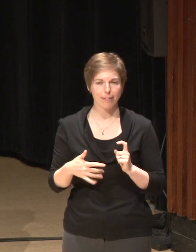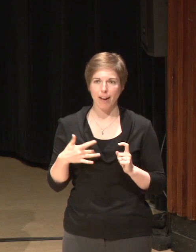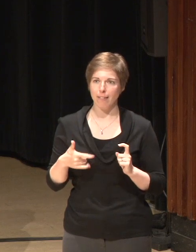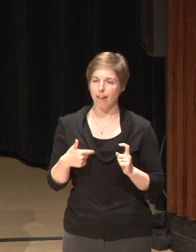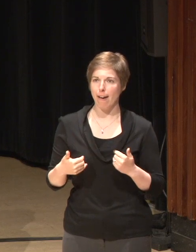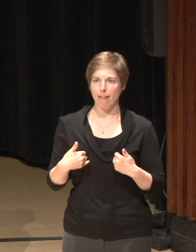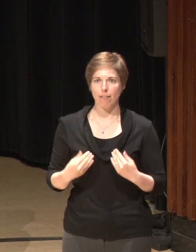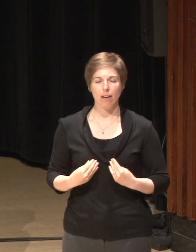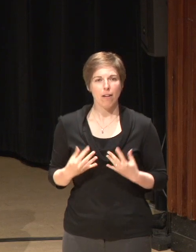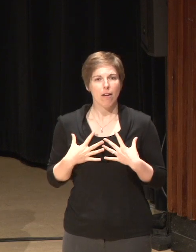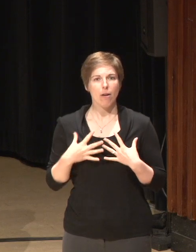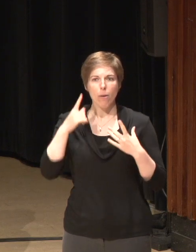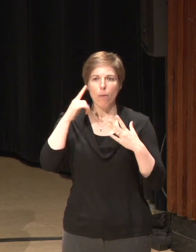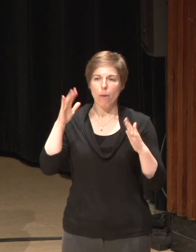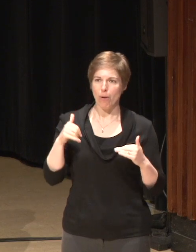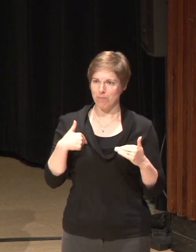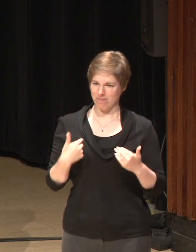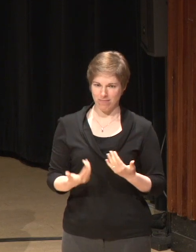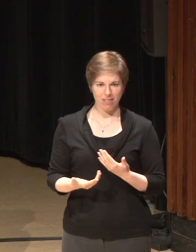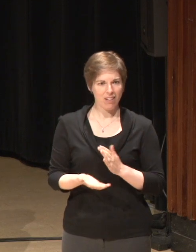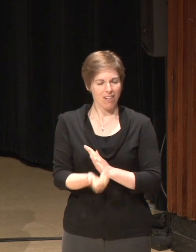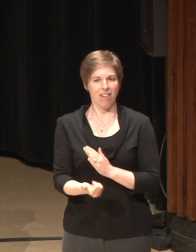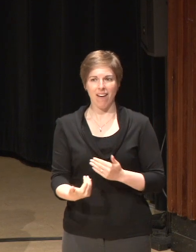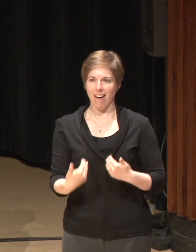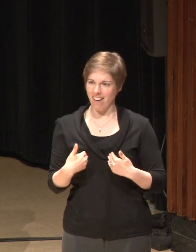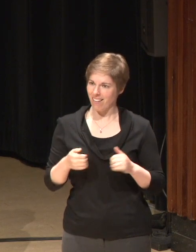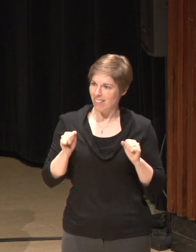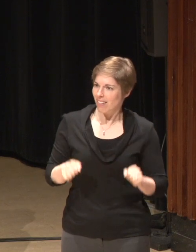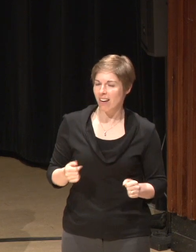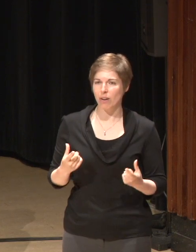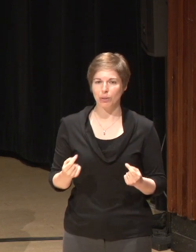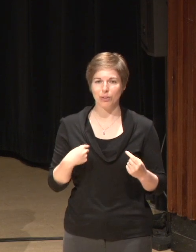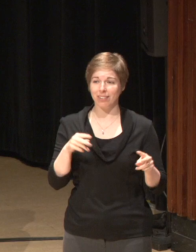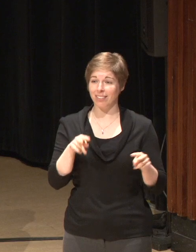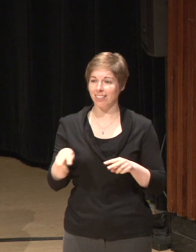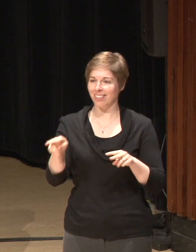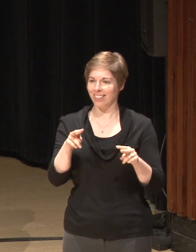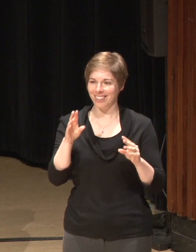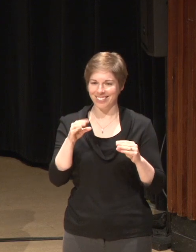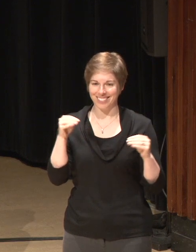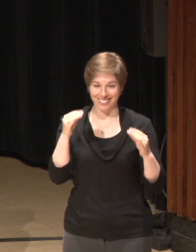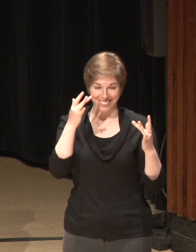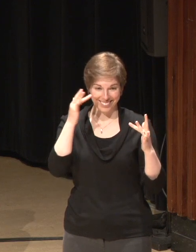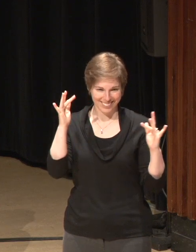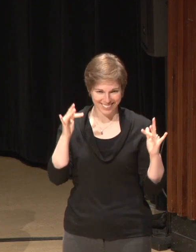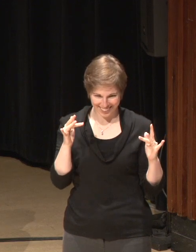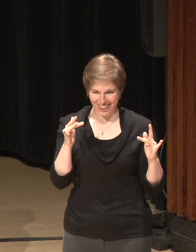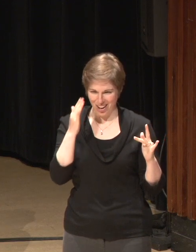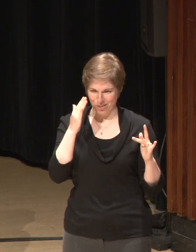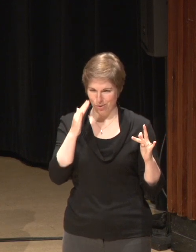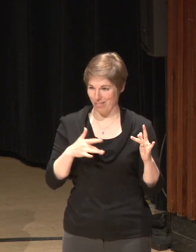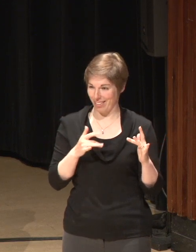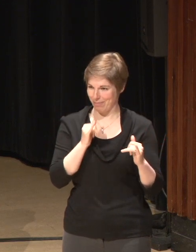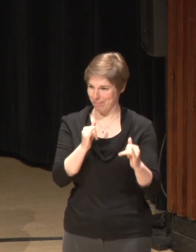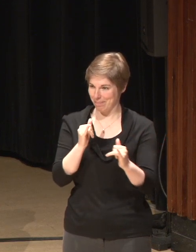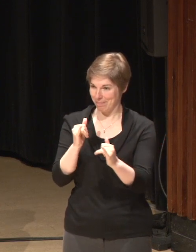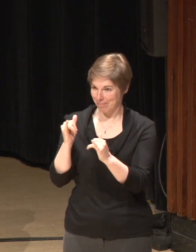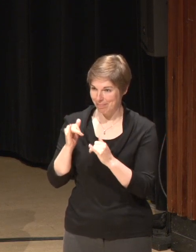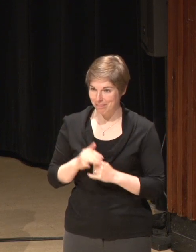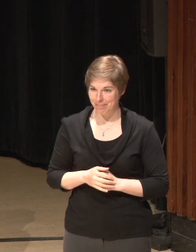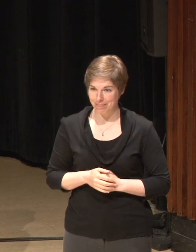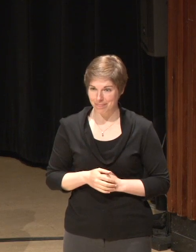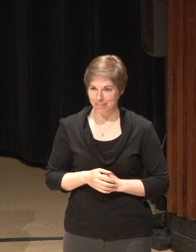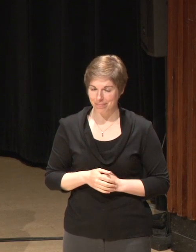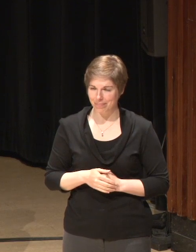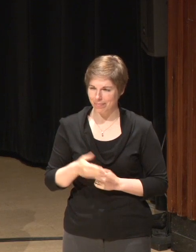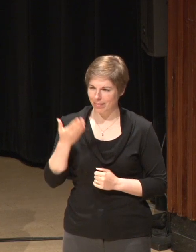life. As I look out at all of your smiling eyes, I can tell that you feel the same. I'm not sure if you realize